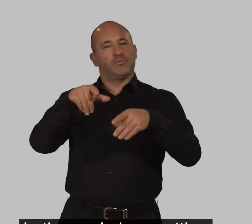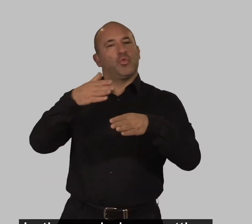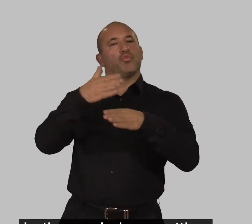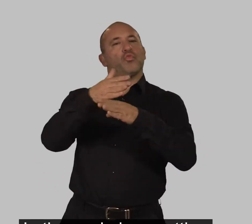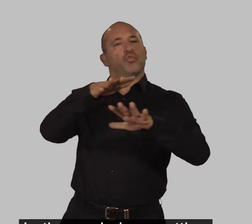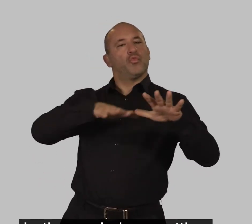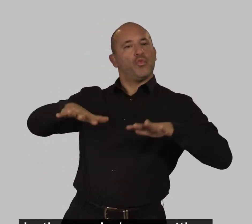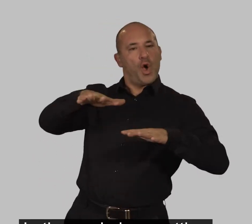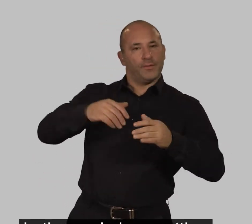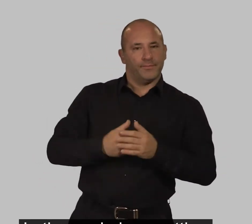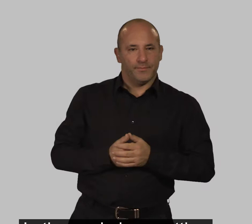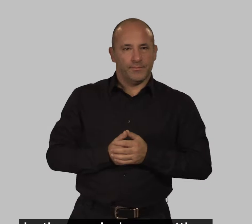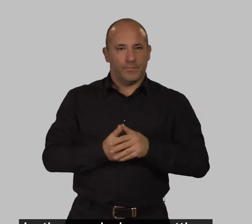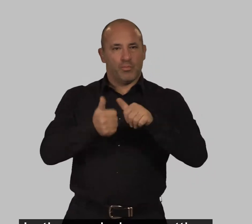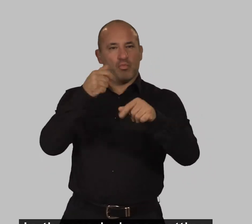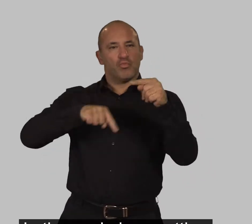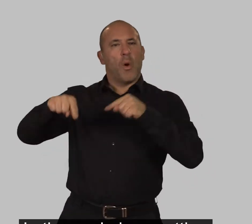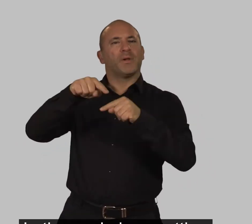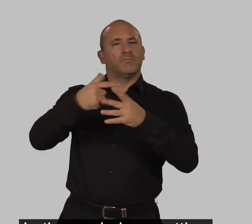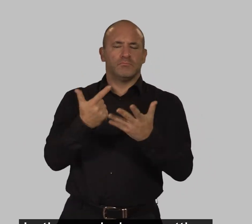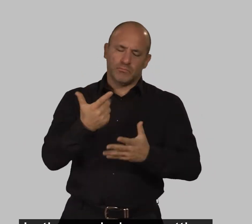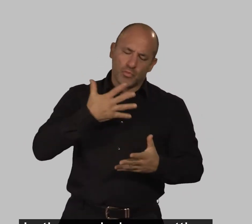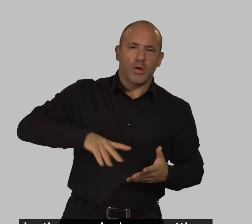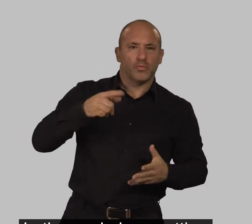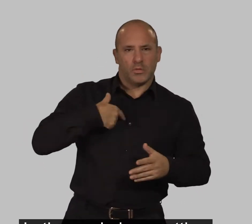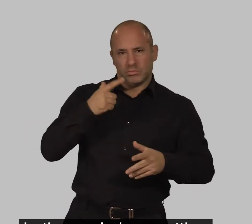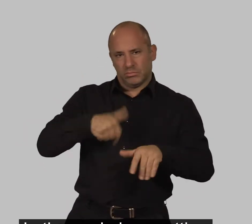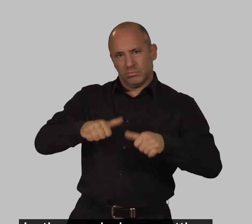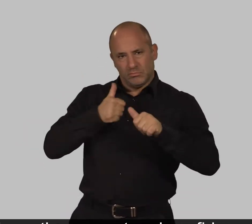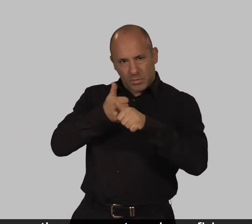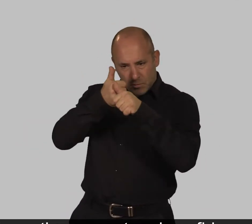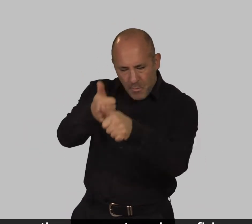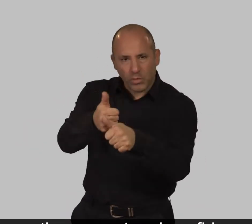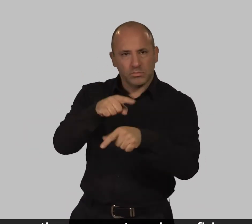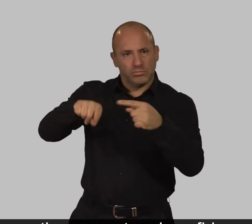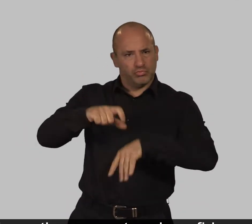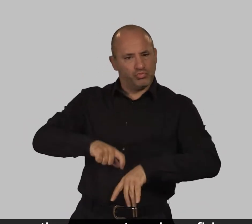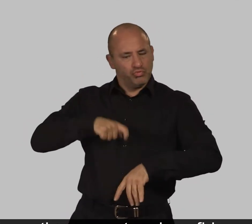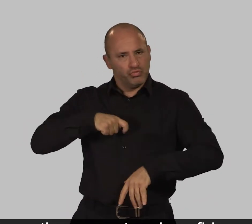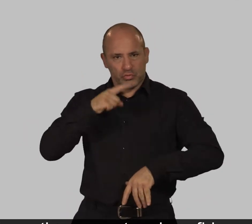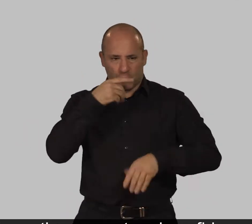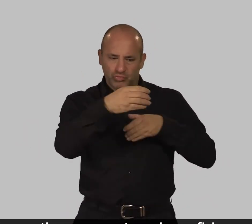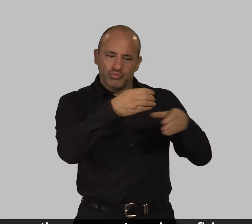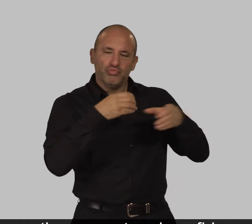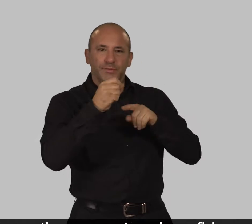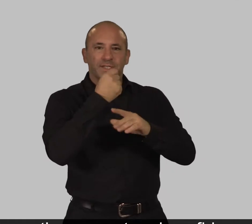In the workplace setting, we want employers to have the support and confidence to employ disabled